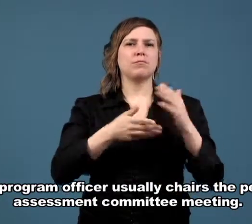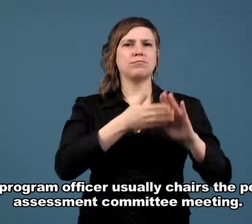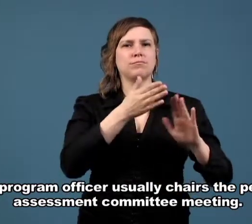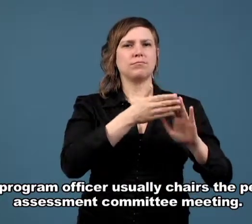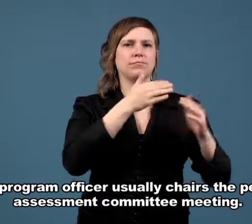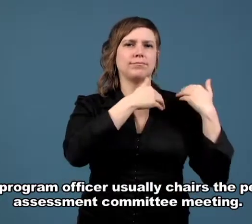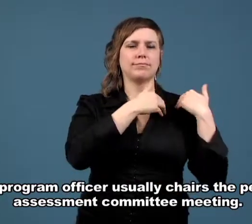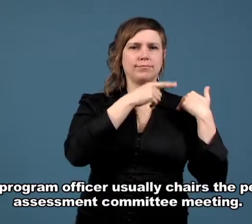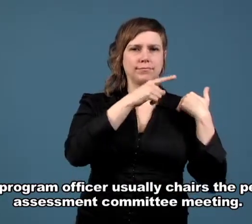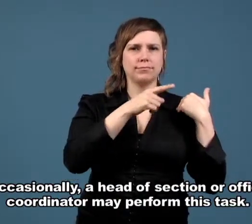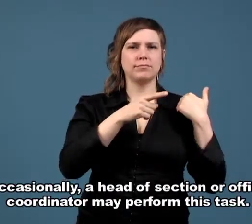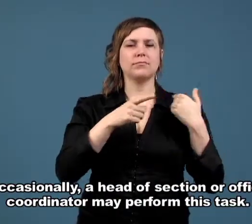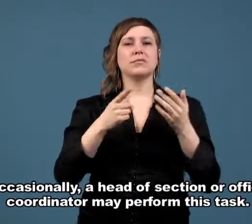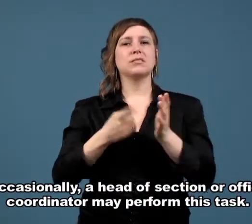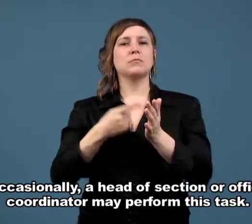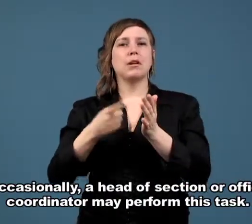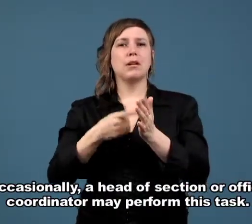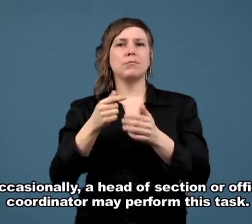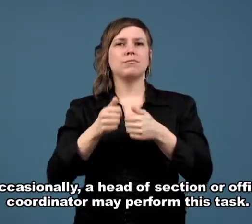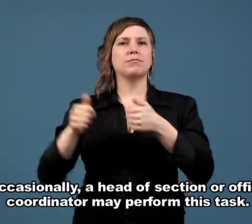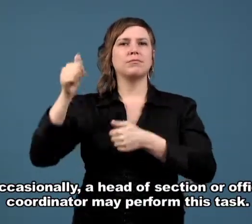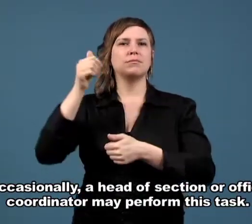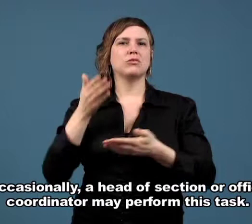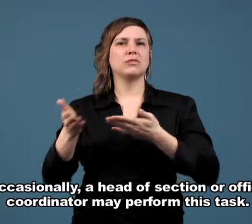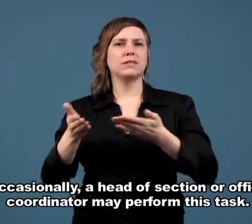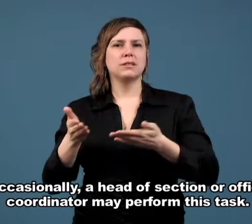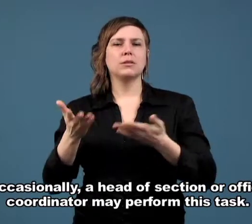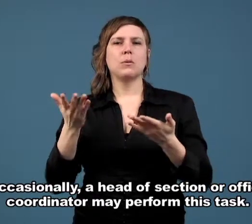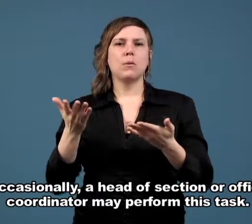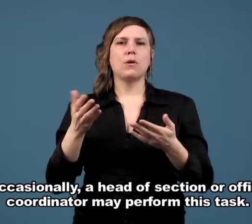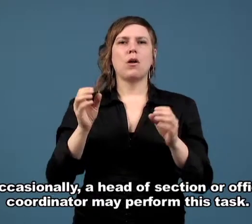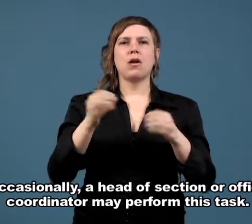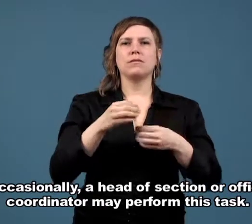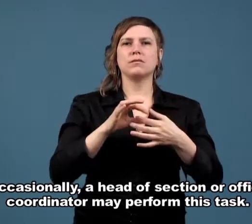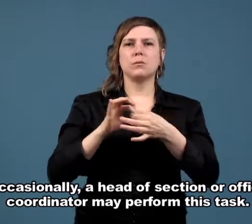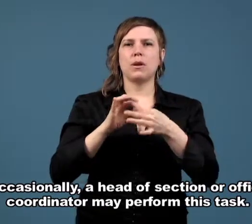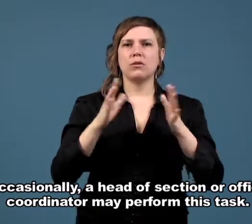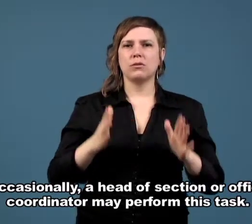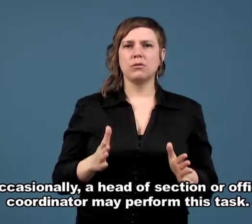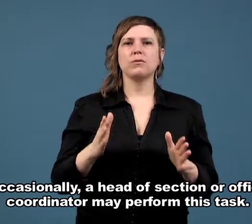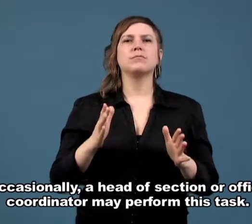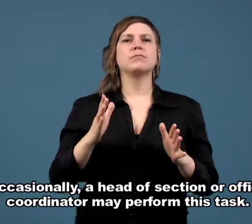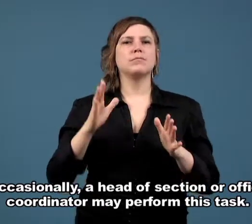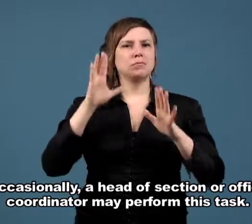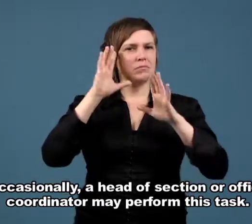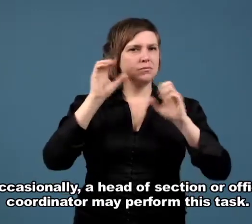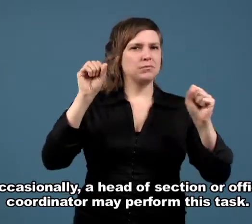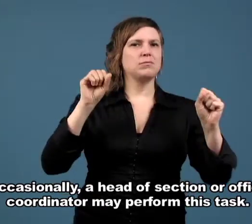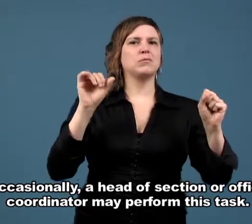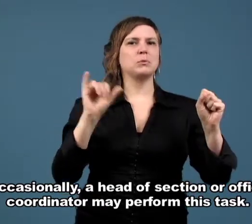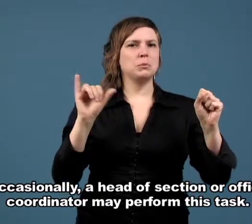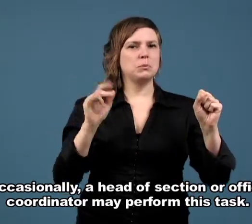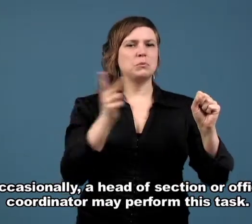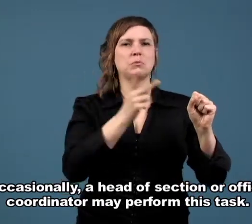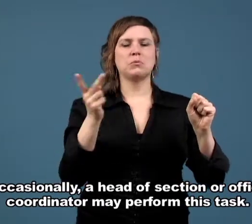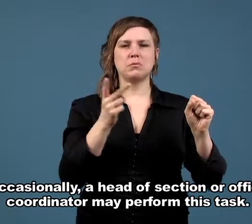meeting. Occasionally, a head of section or office coordinator may perform this task.